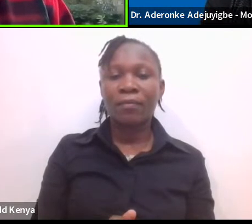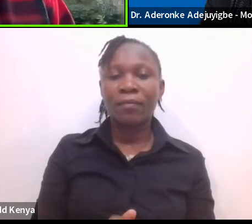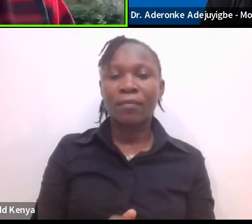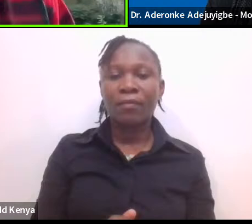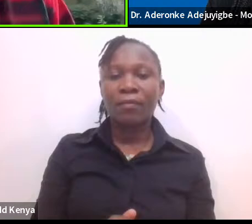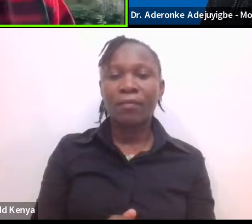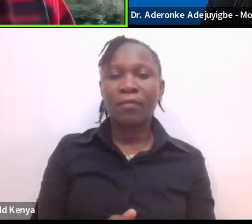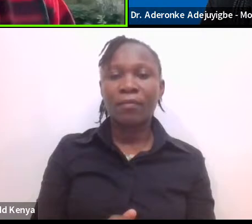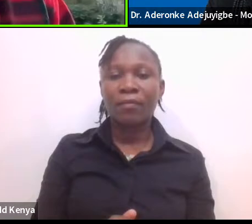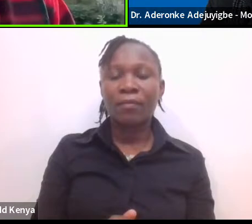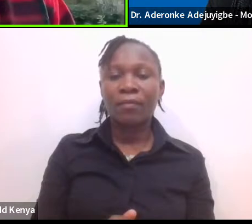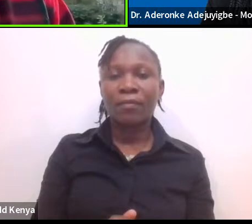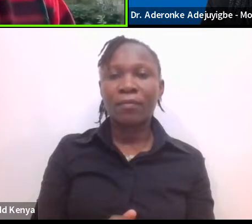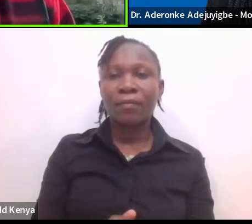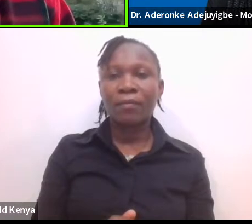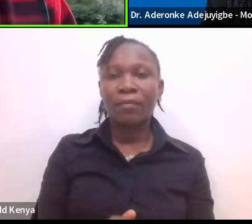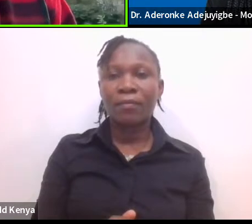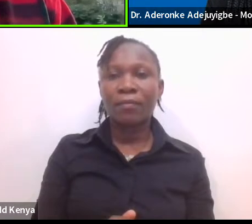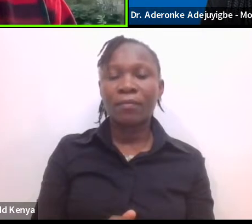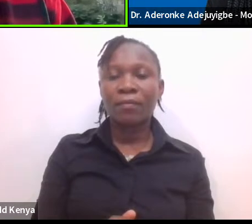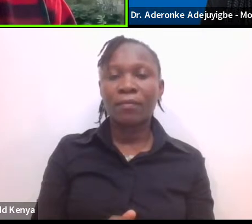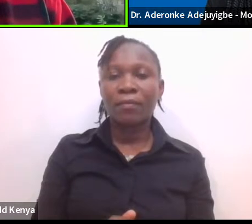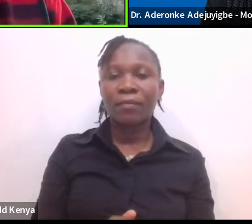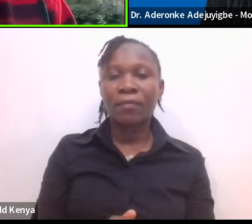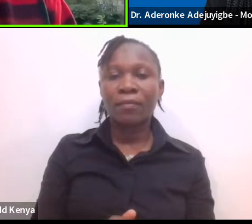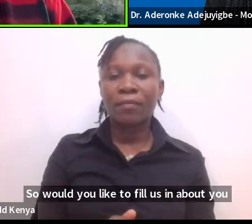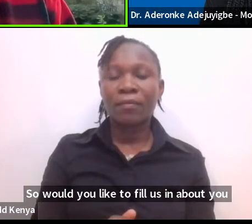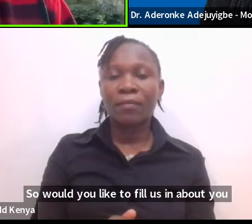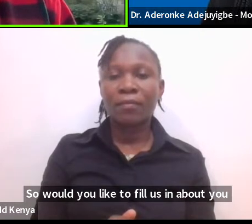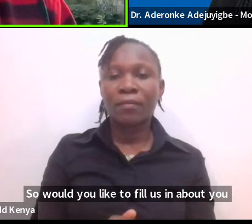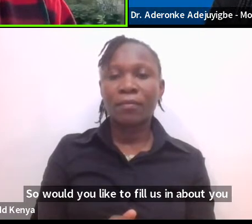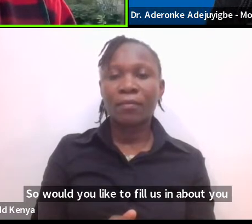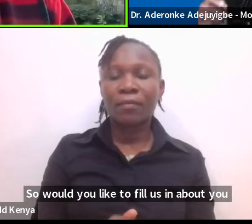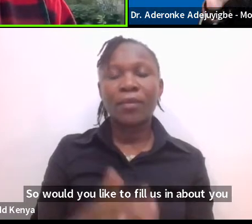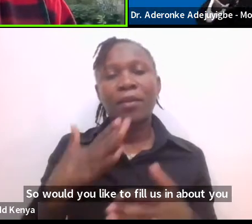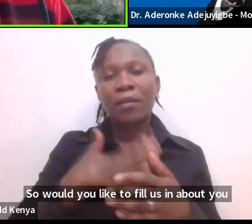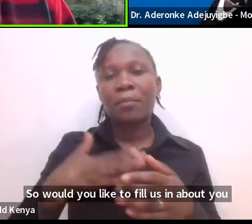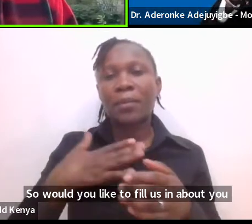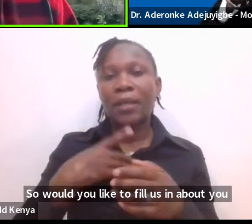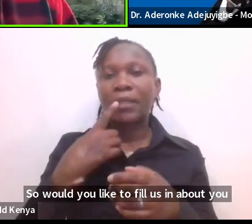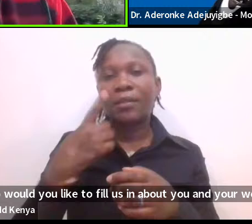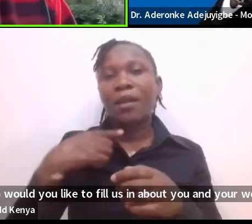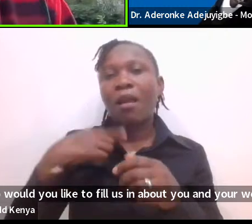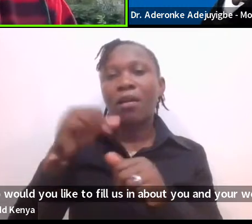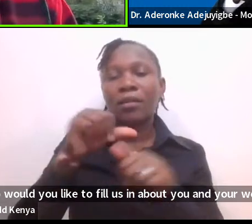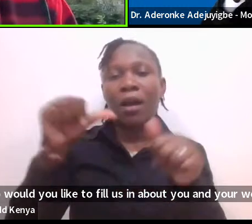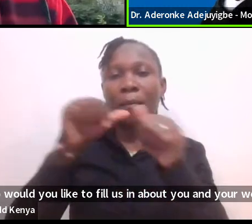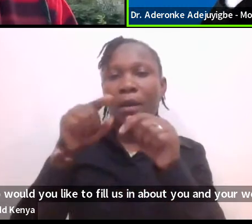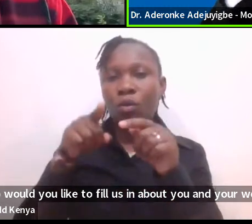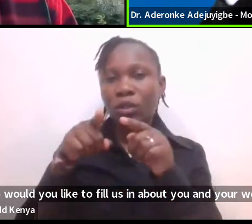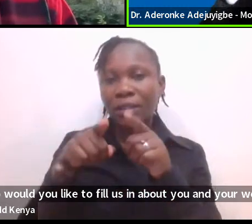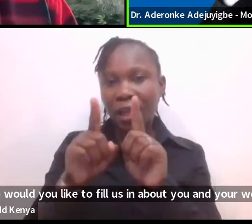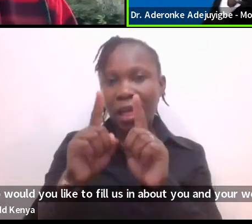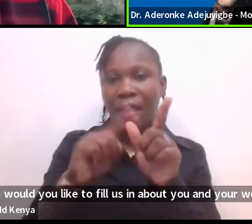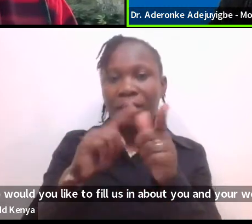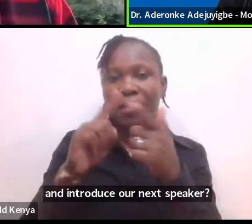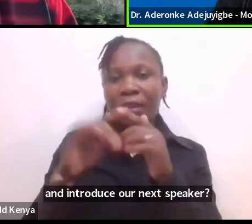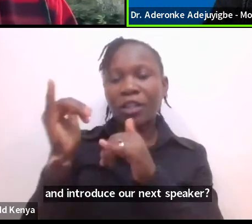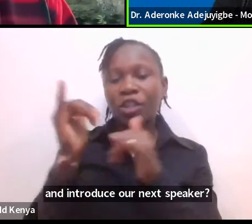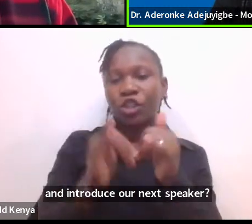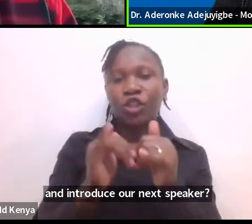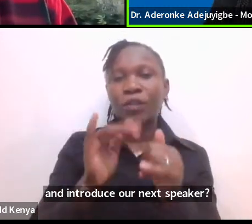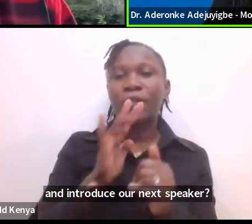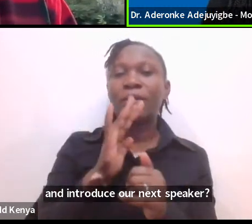So would you like to fill us in about you and your work and introduce our next speaker? Great. Hi, Jeremy.